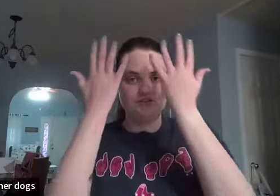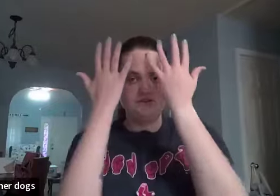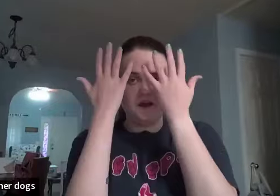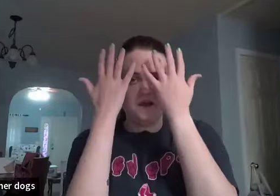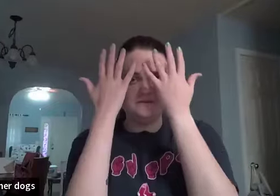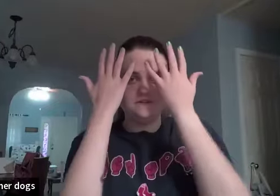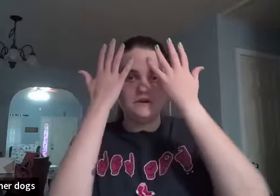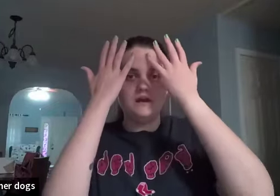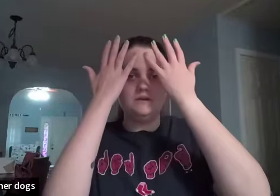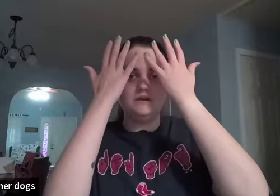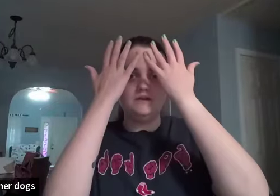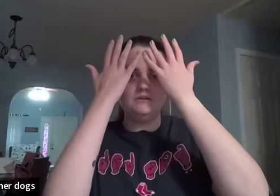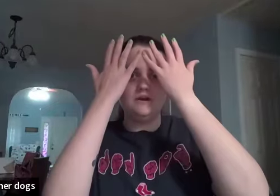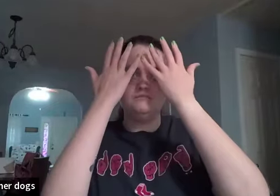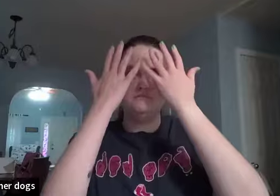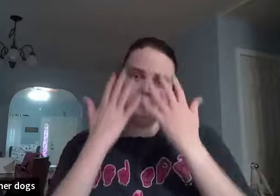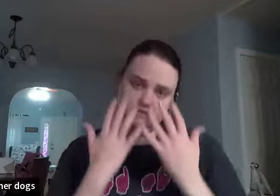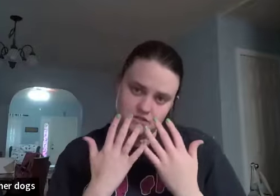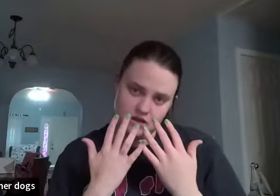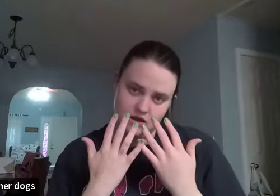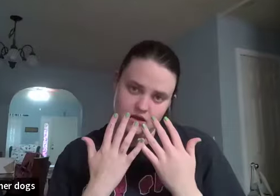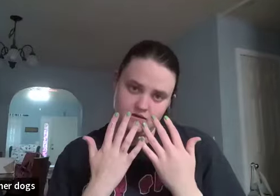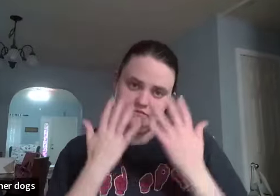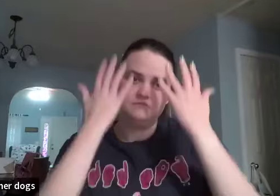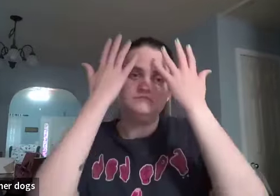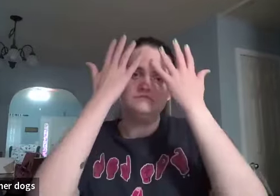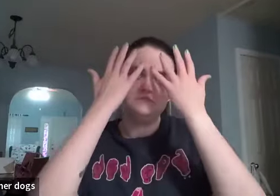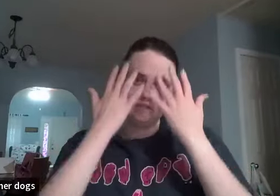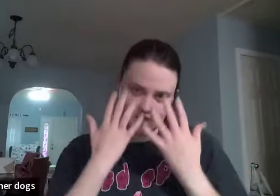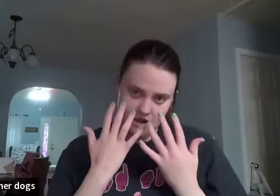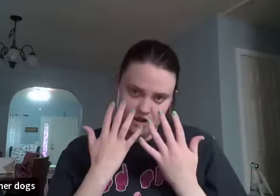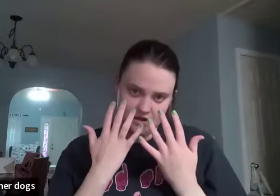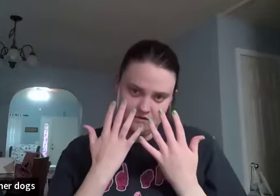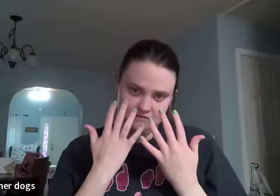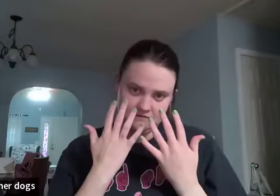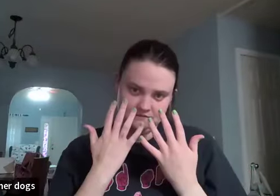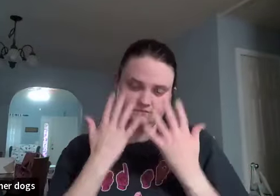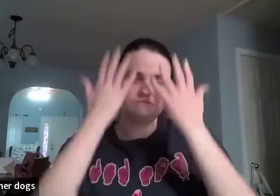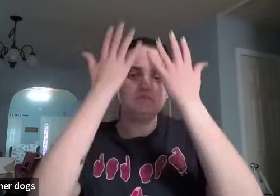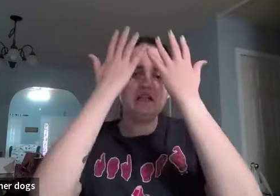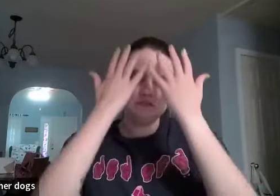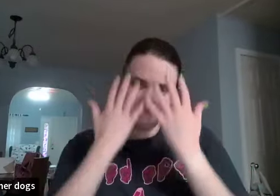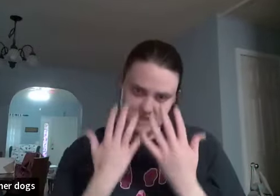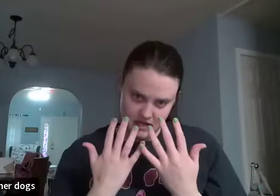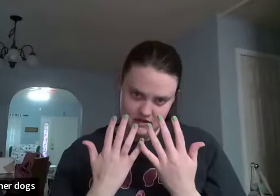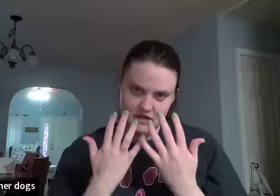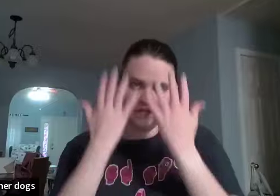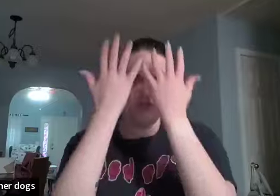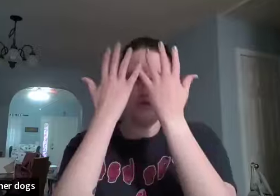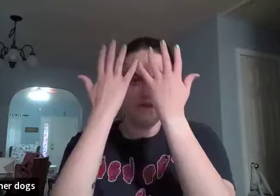two fives. They're kind of up here and you go sad. Sad, sad. And you do have it